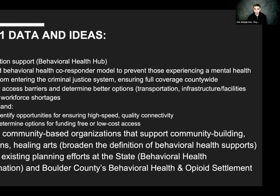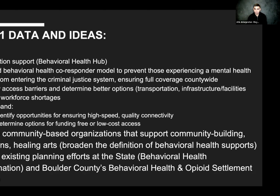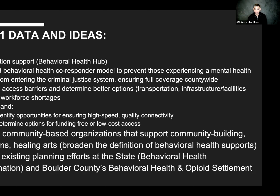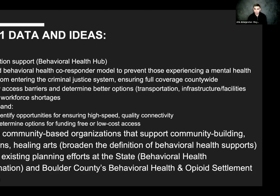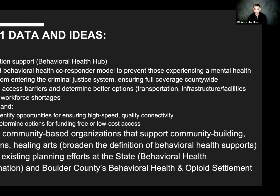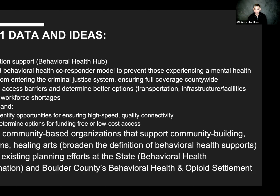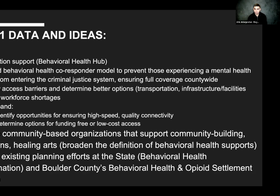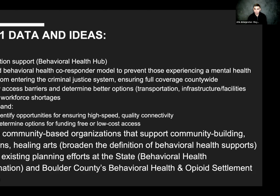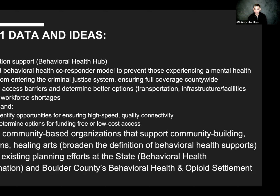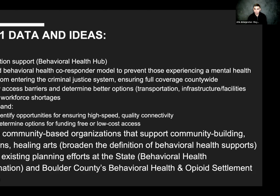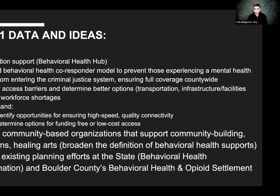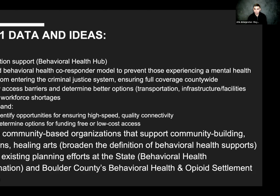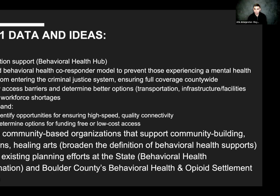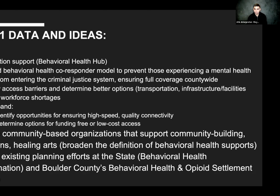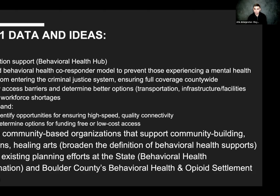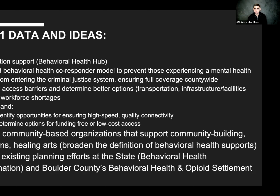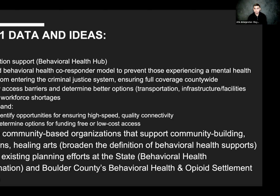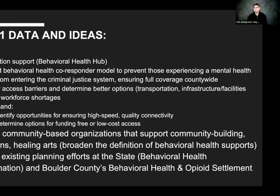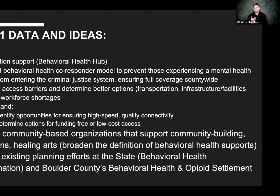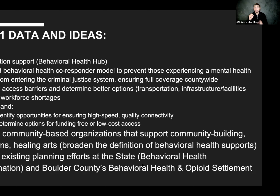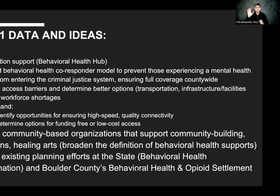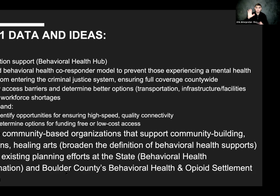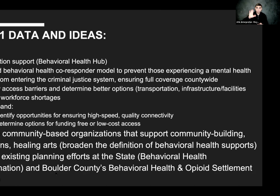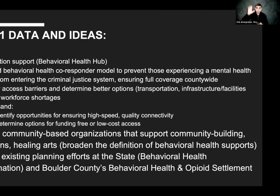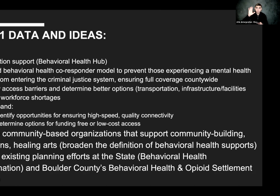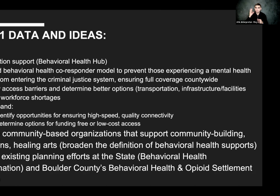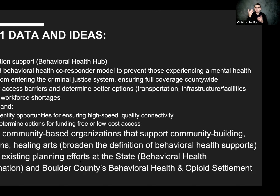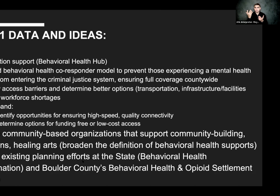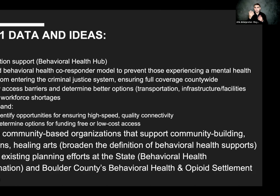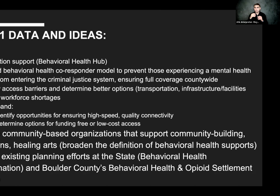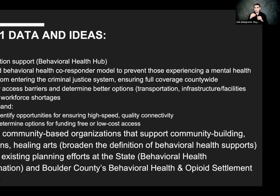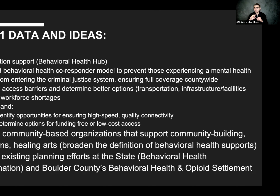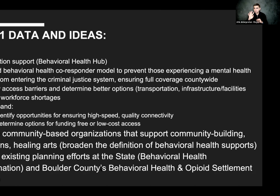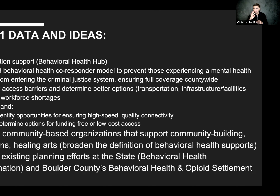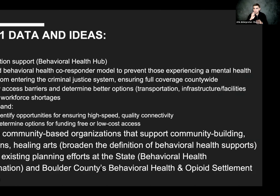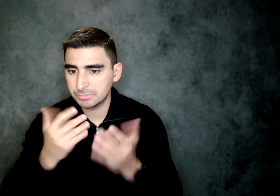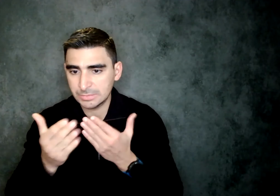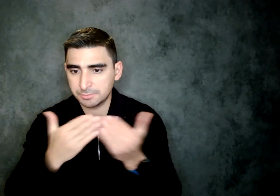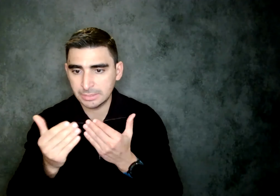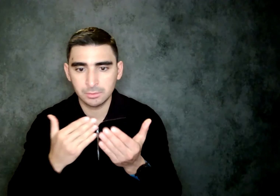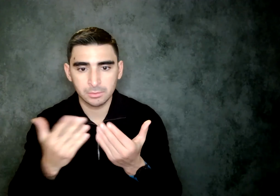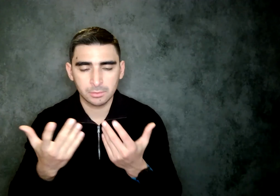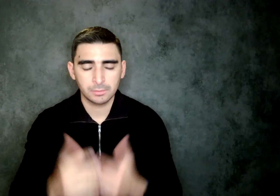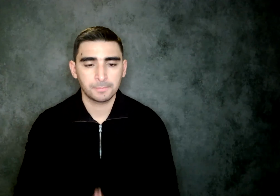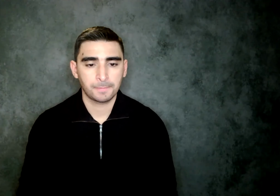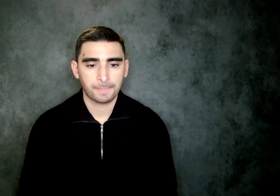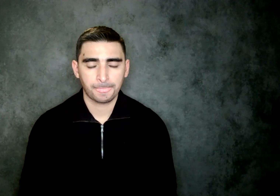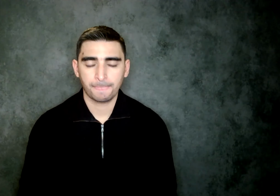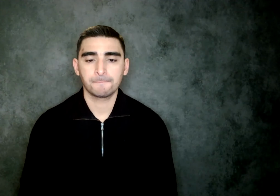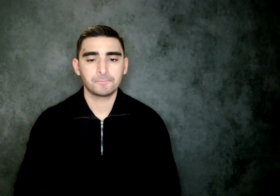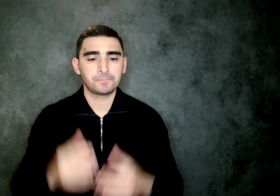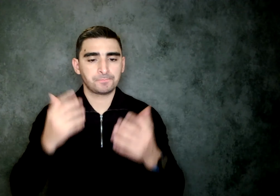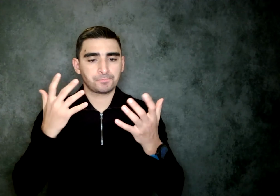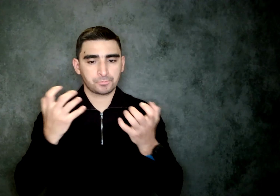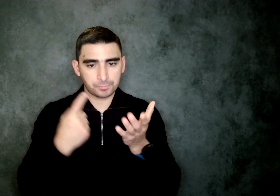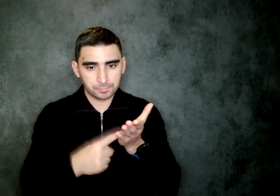So if you'd like to raise your hand or just, and if we don't see your hand, just speak up. I want to bring people's